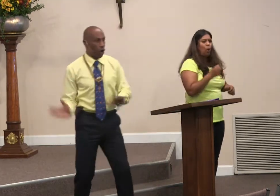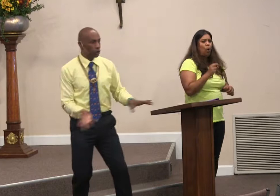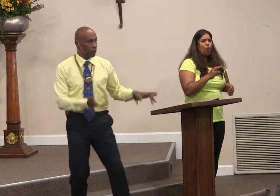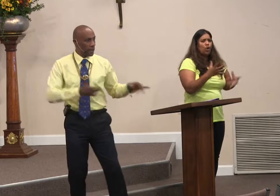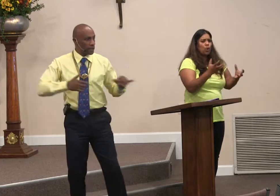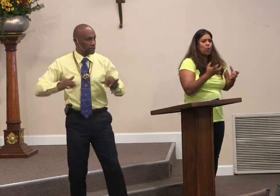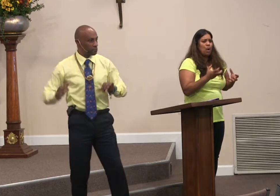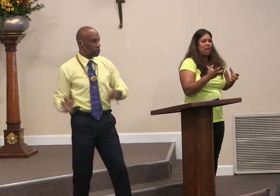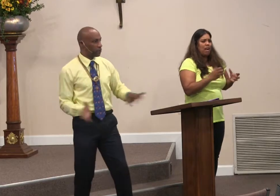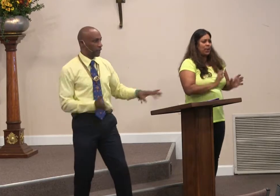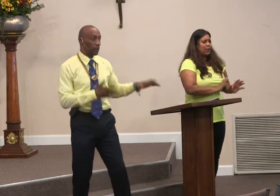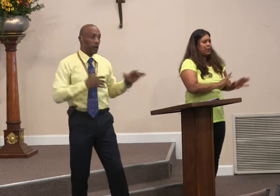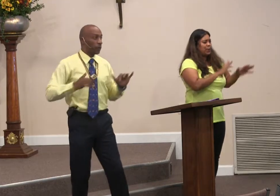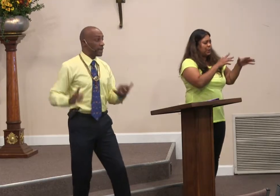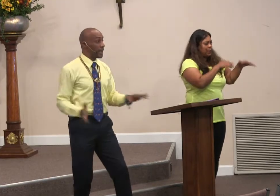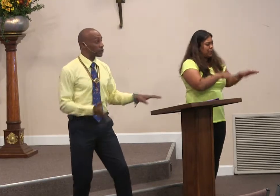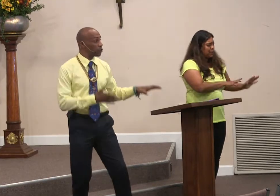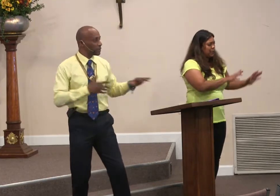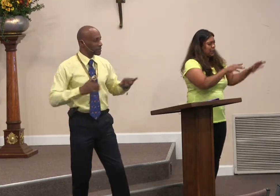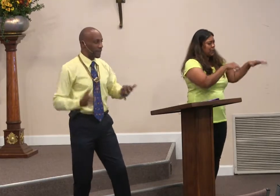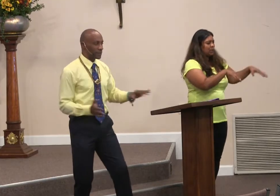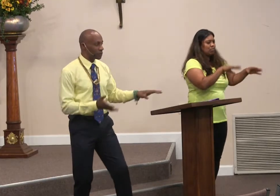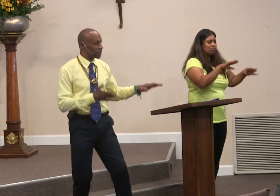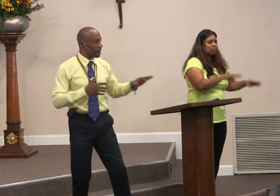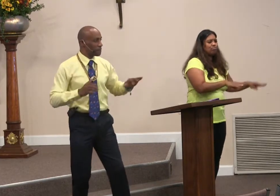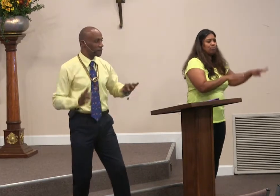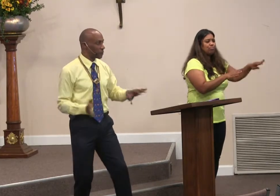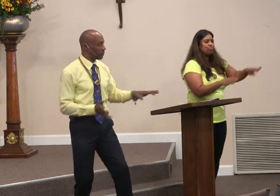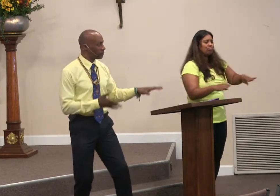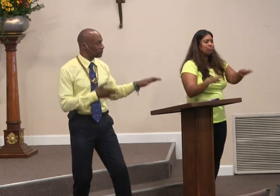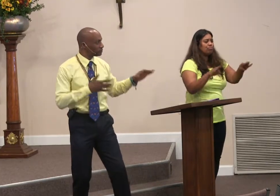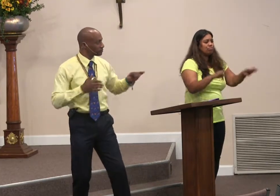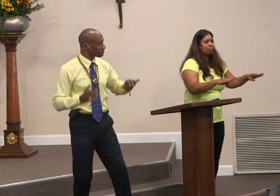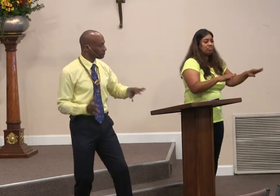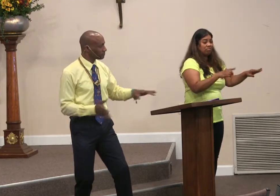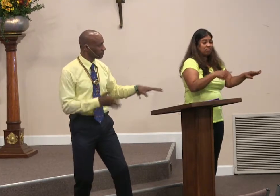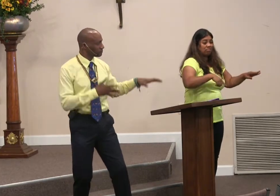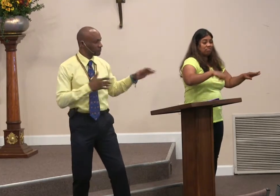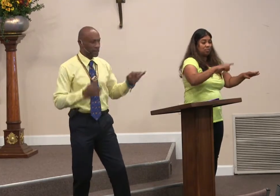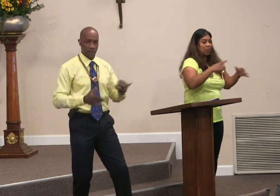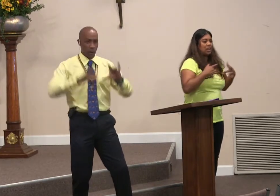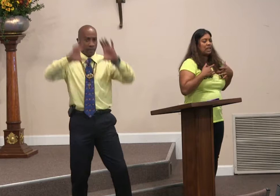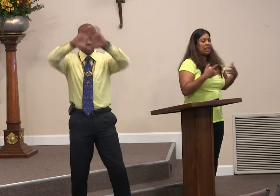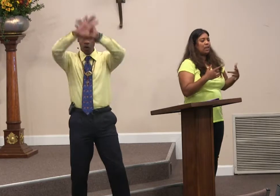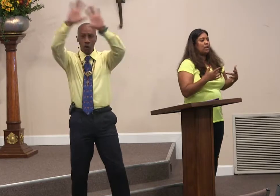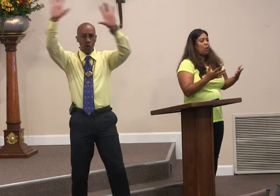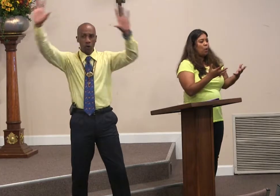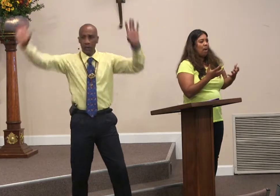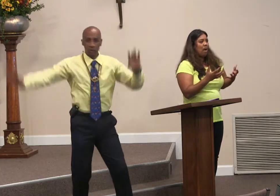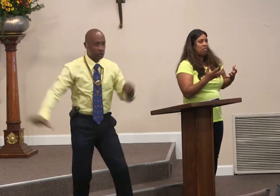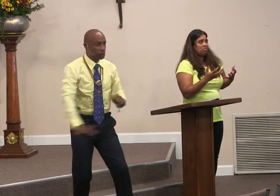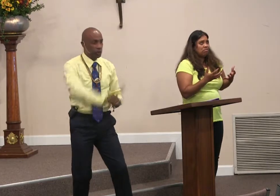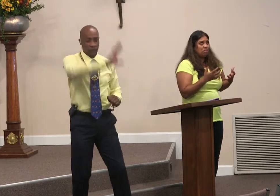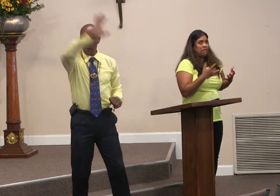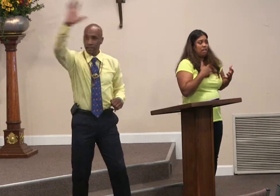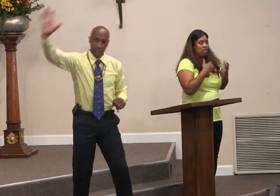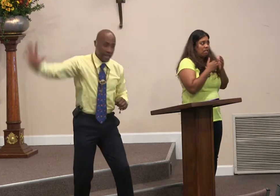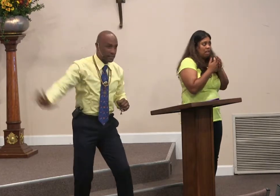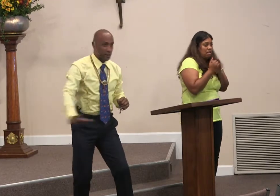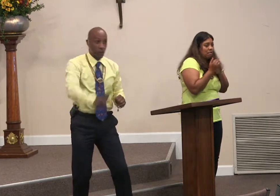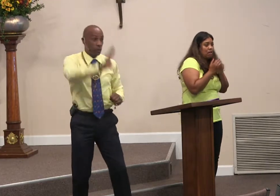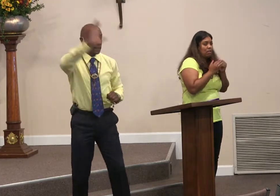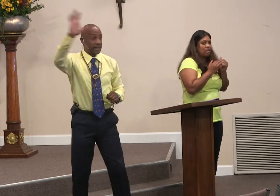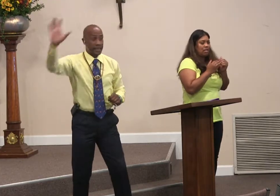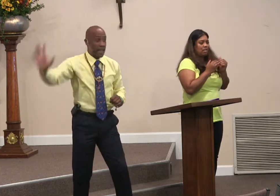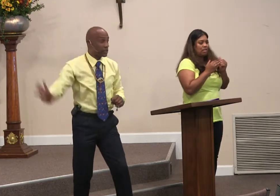of always moving? We as humans like to be comfortable. That's why there's a whole slew of